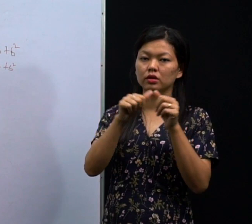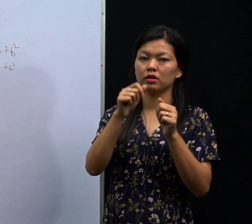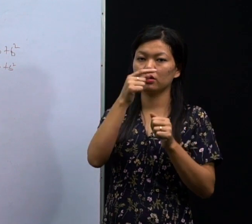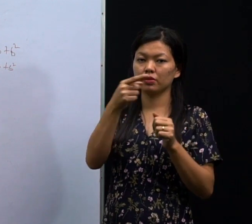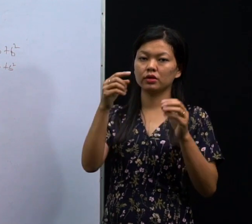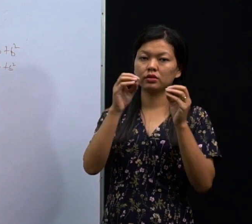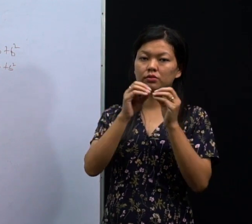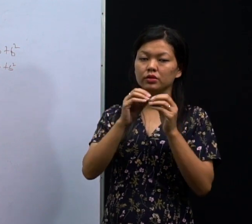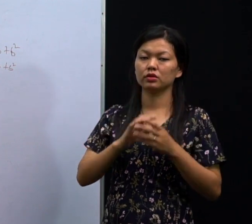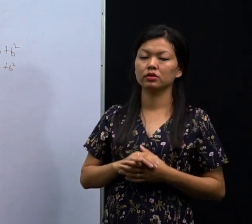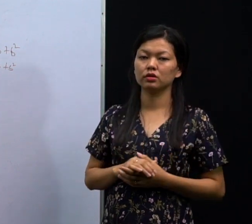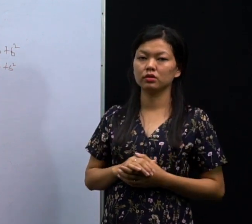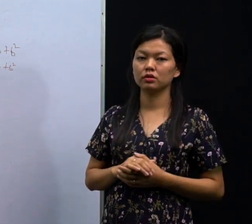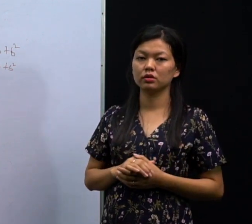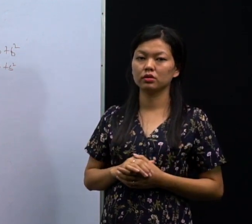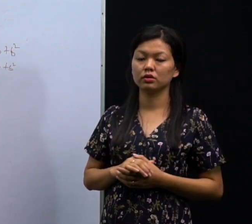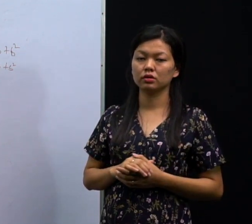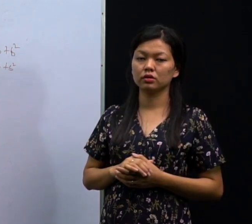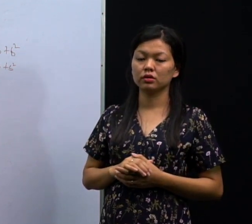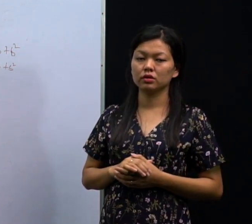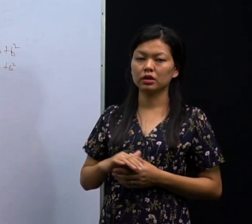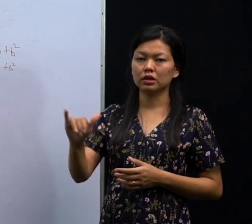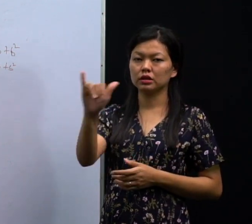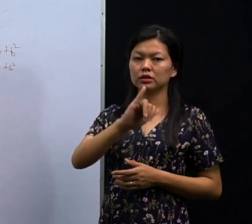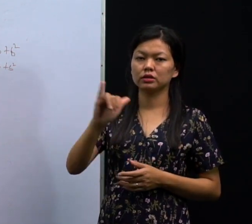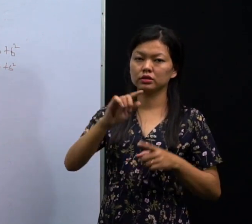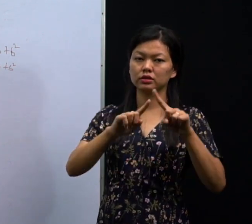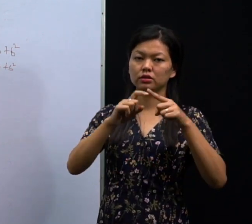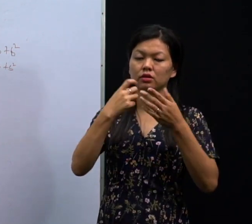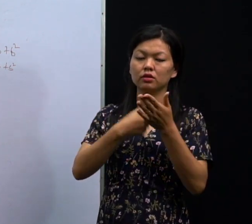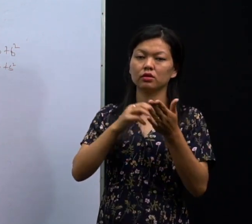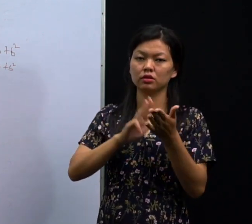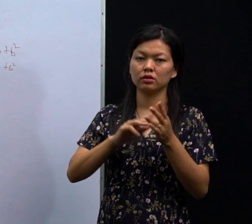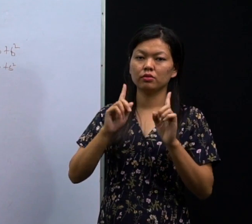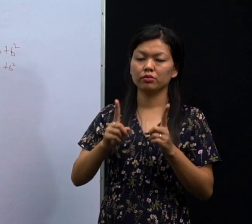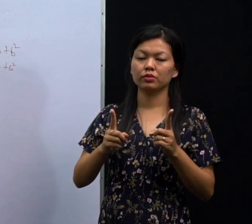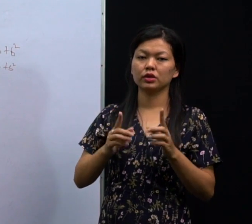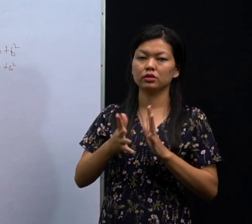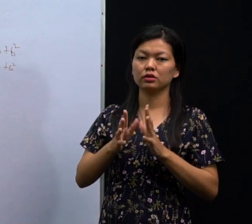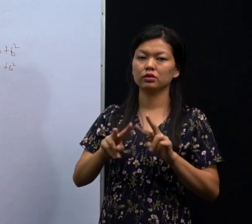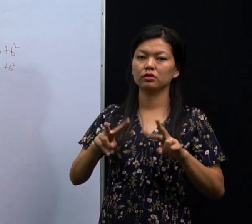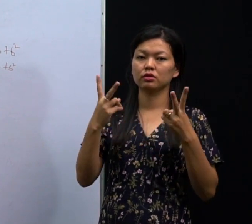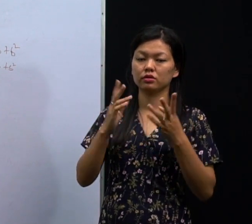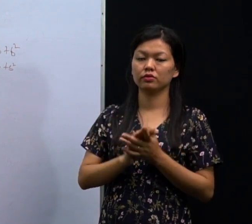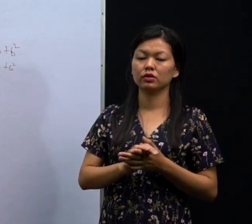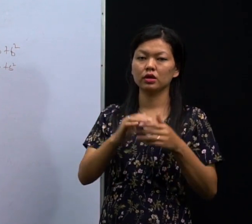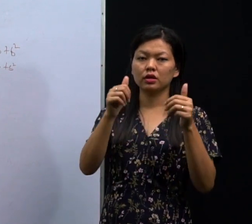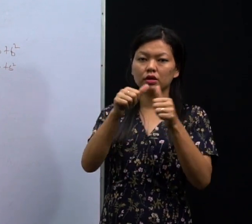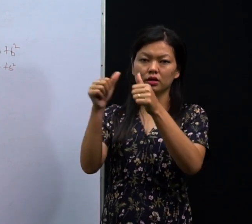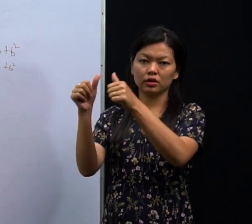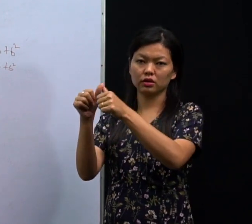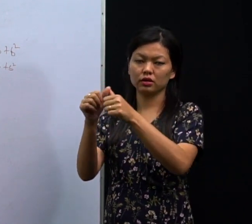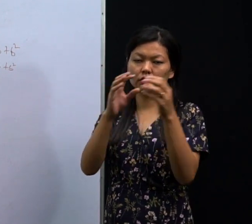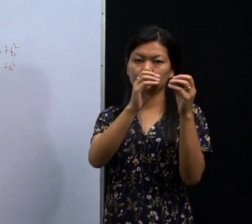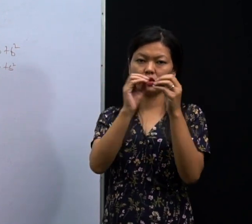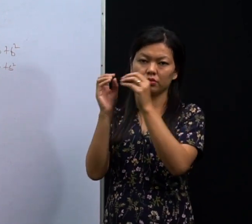b. Okay. Same term but different sign. Look at a, b, same term but different